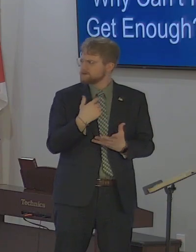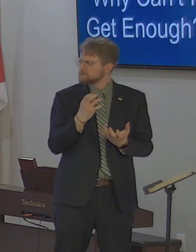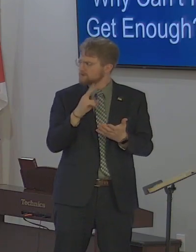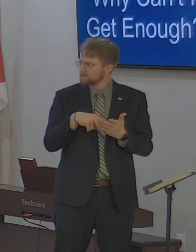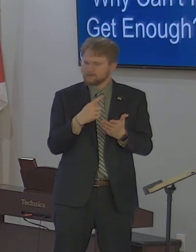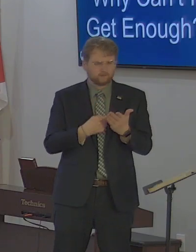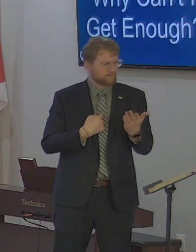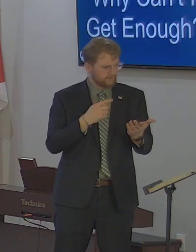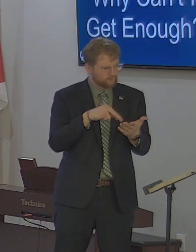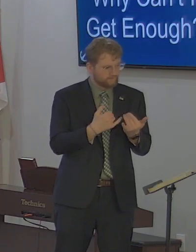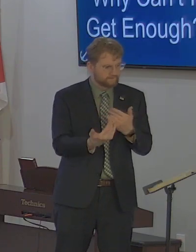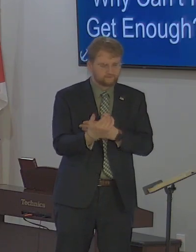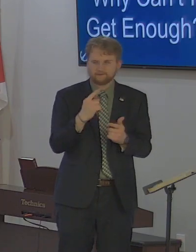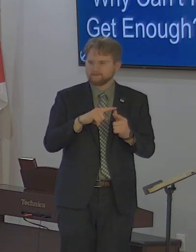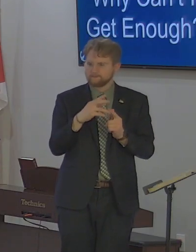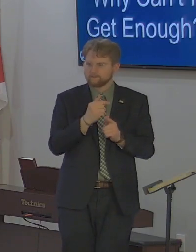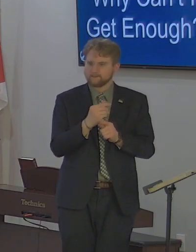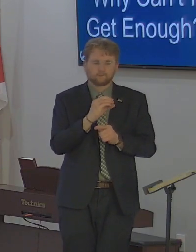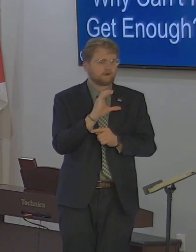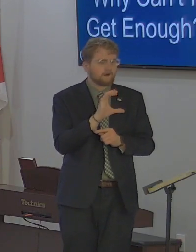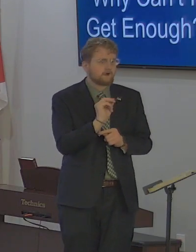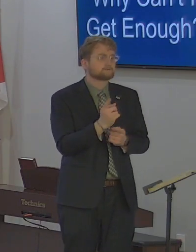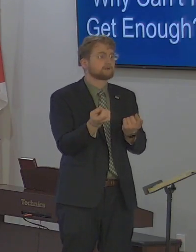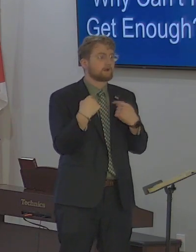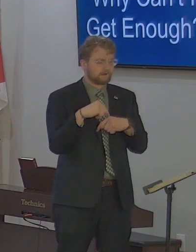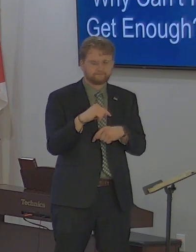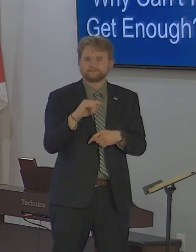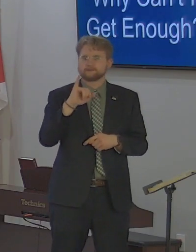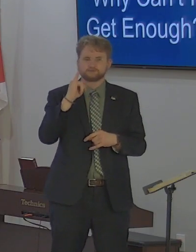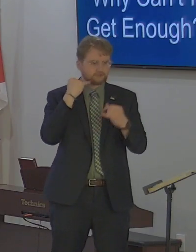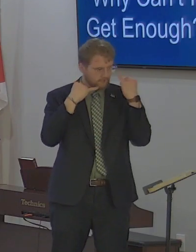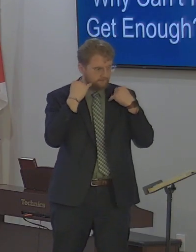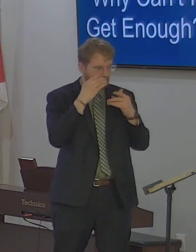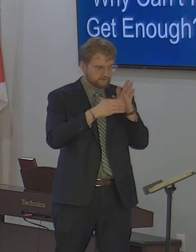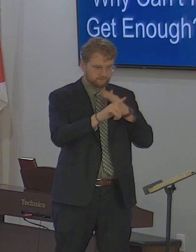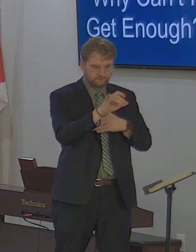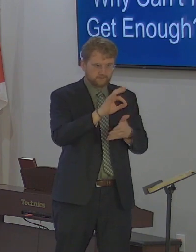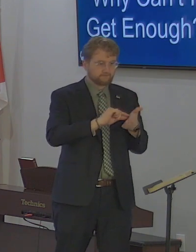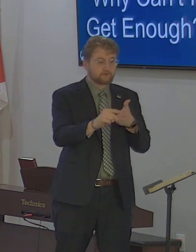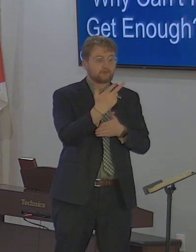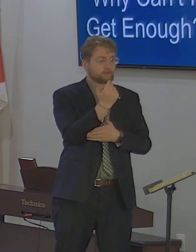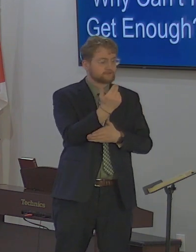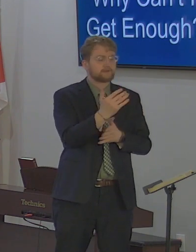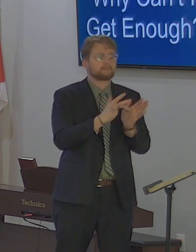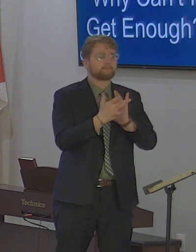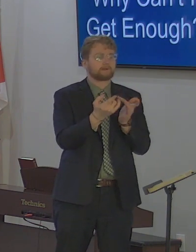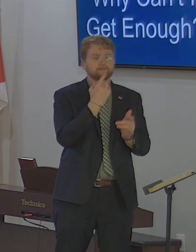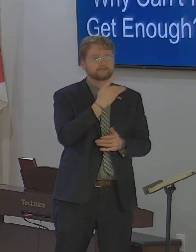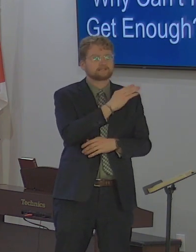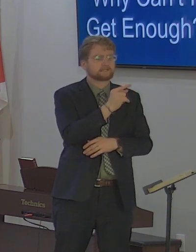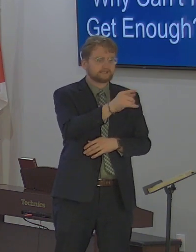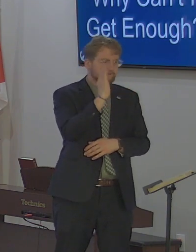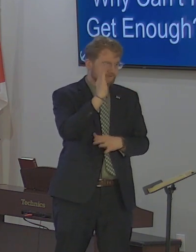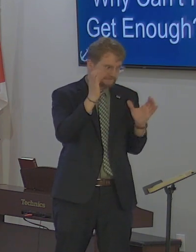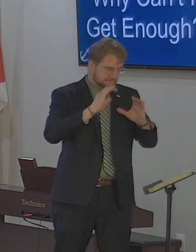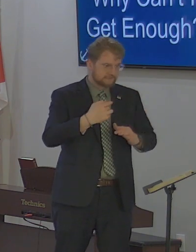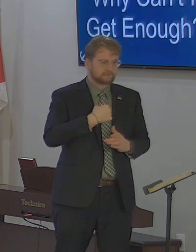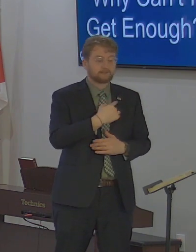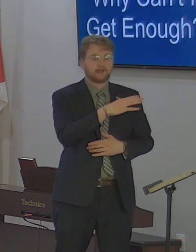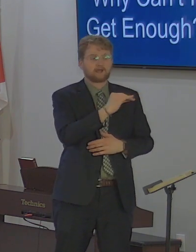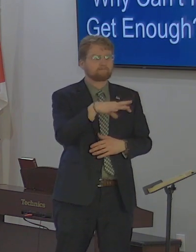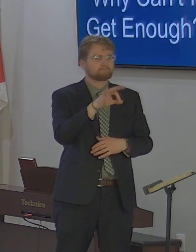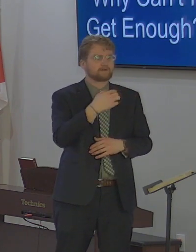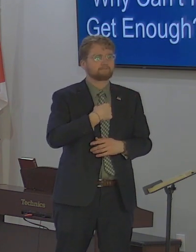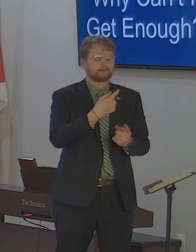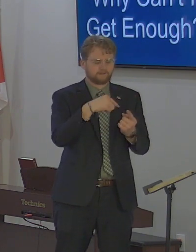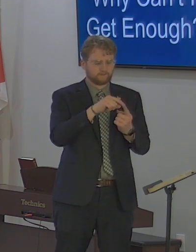read this morning, and then Brother Woodcock's going to come up. But in Jeremiah 29:13, the Bible said, "And you shall seek me and find me when you shall